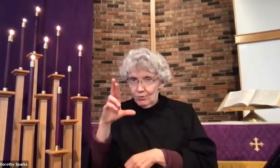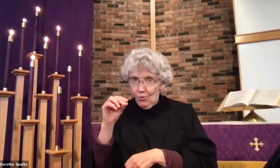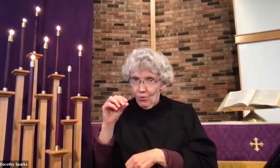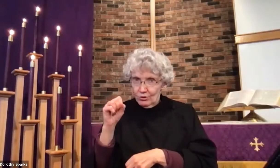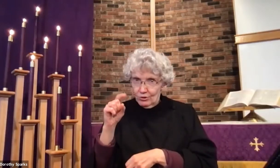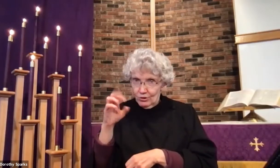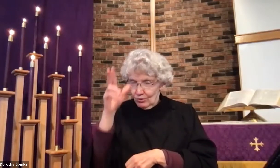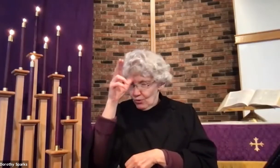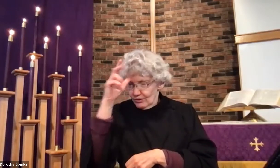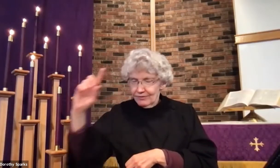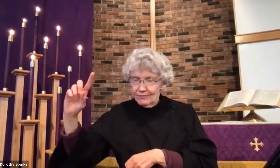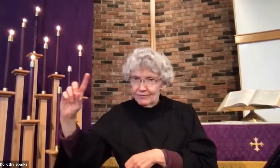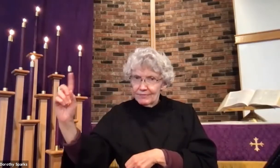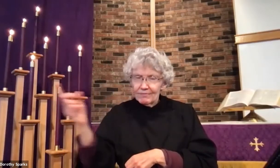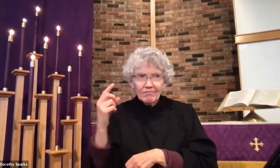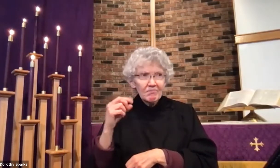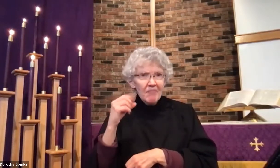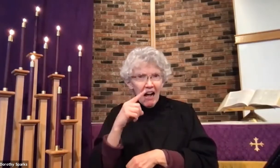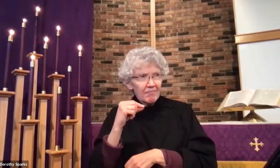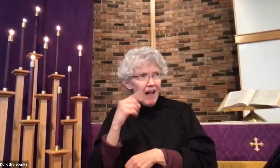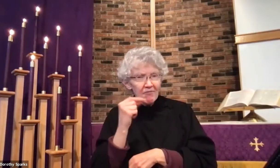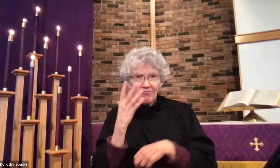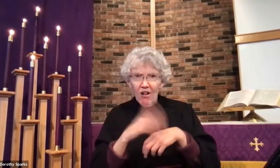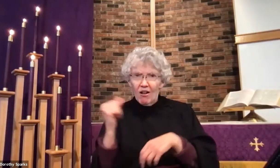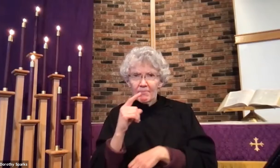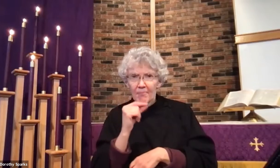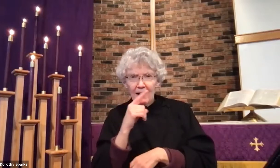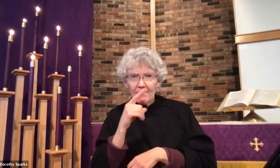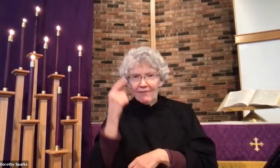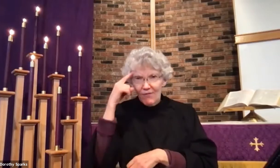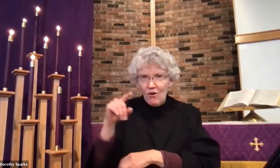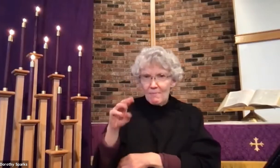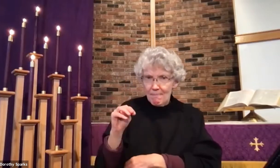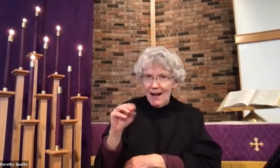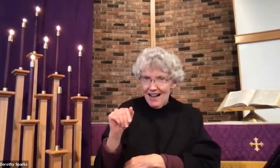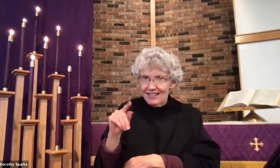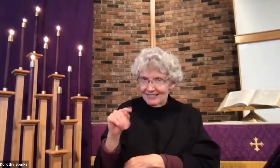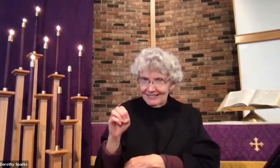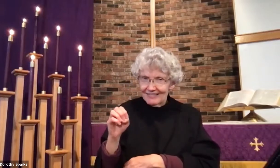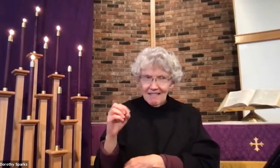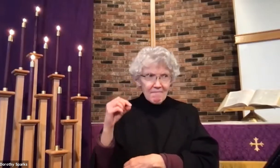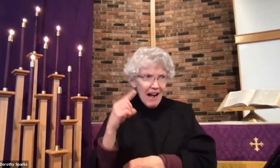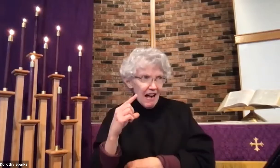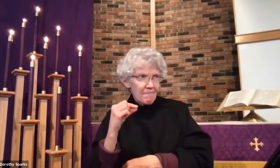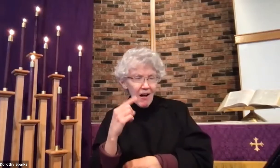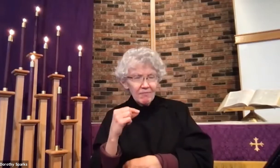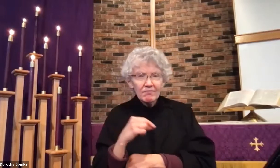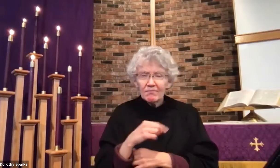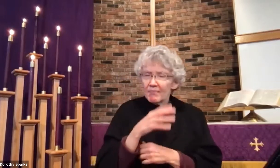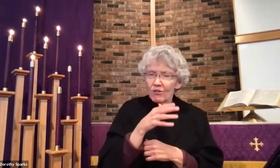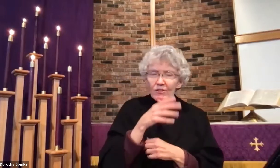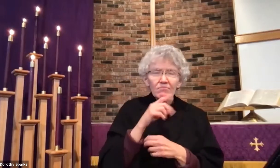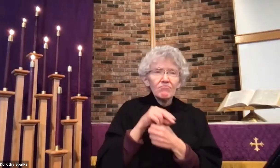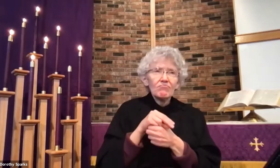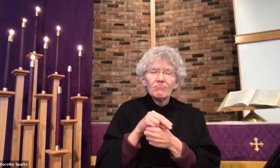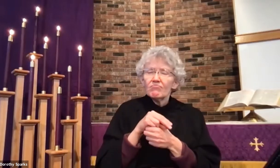and guarding them. And then this rooster came along and was calling out to her to